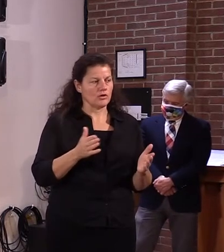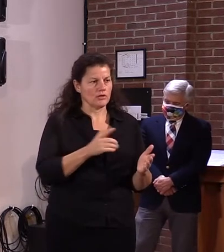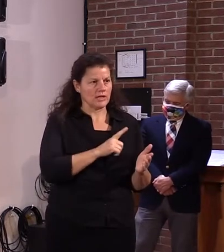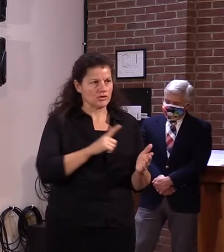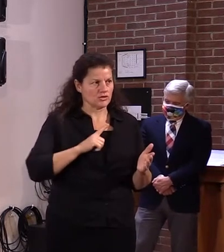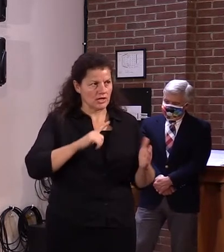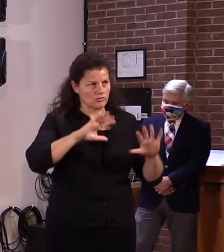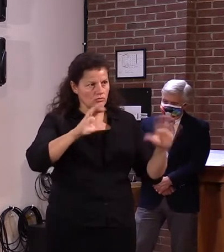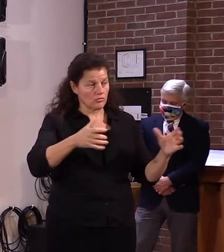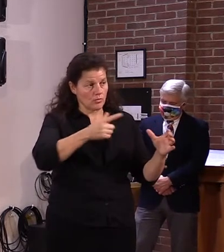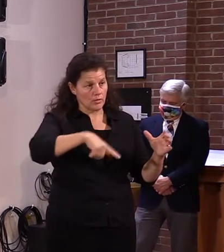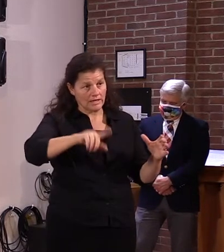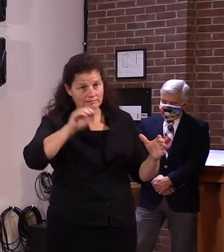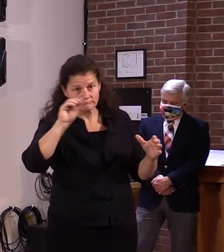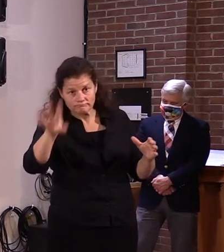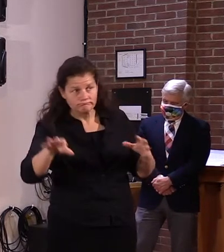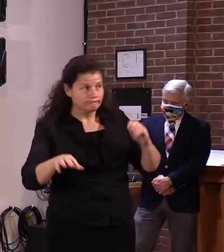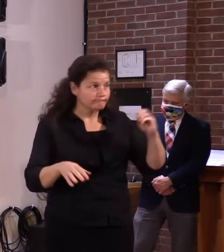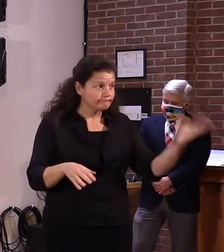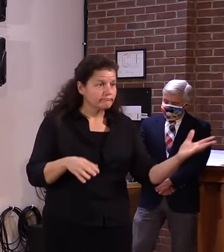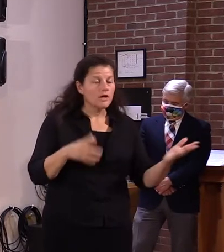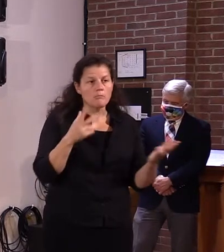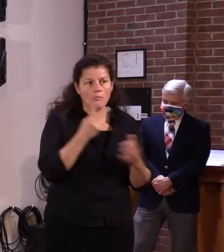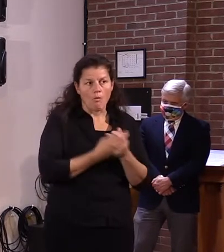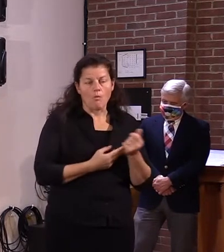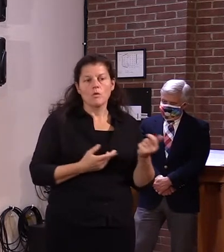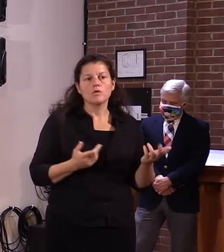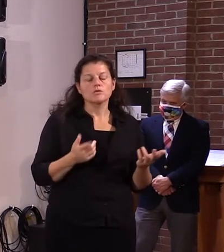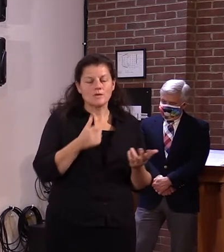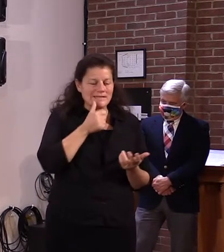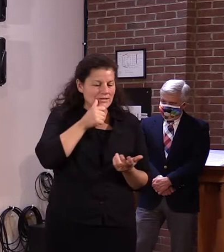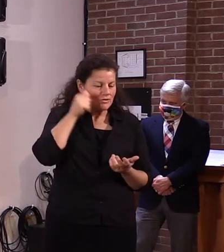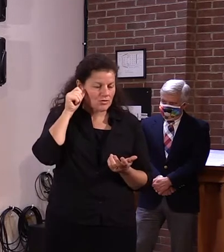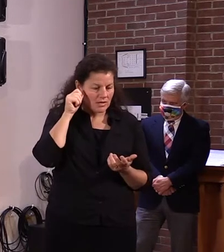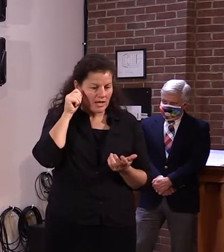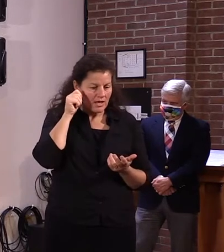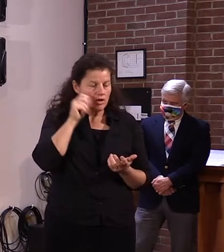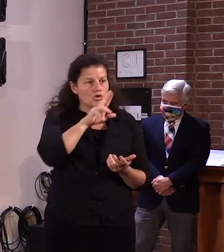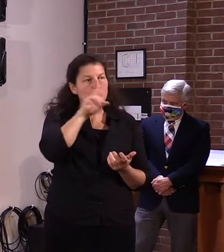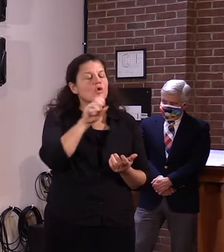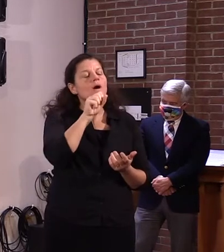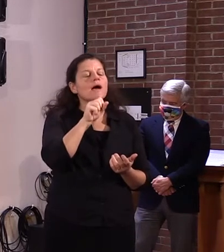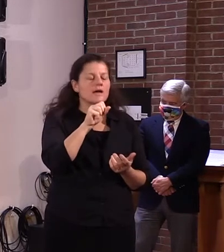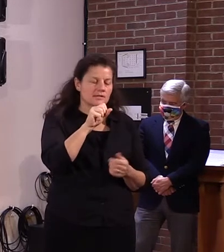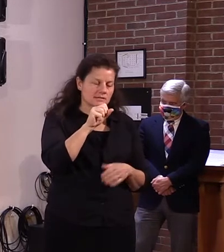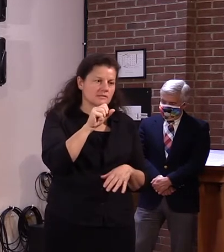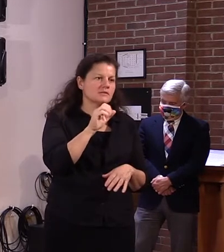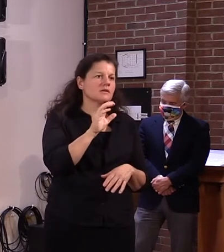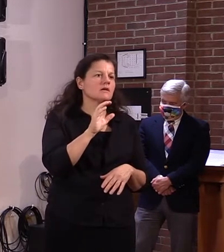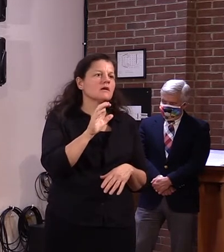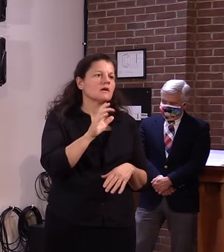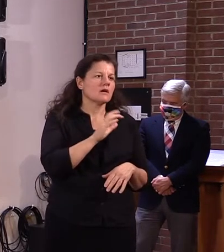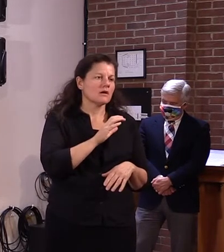concerns, and I did just receive word yesterday that our U.S. congressional delegation